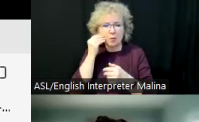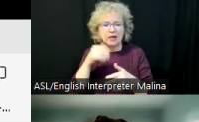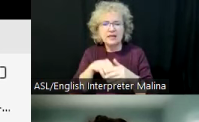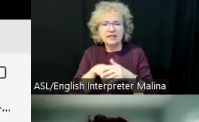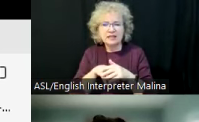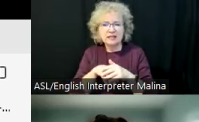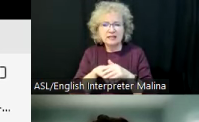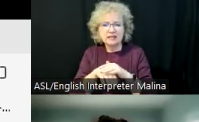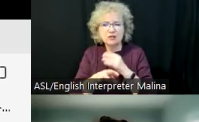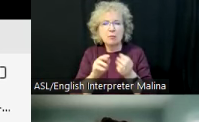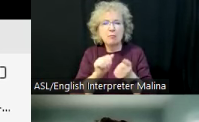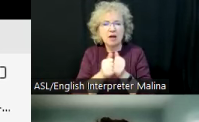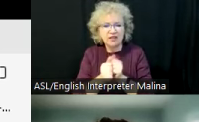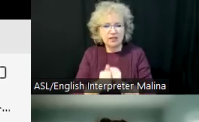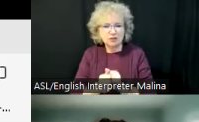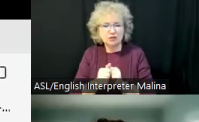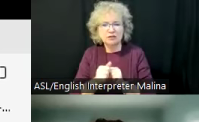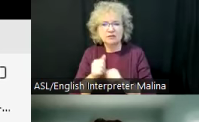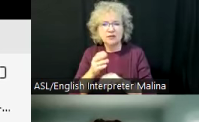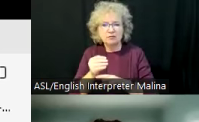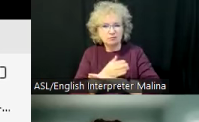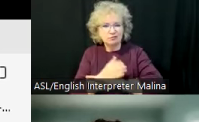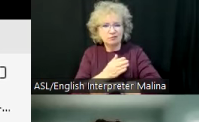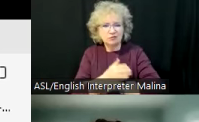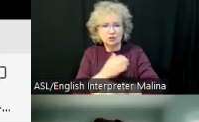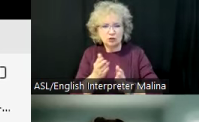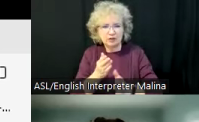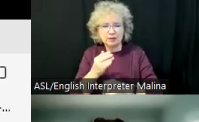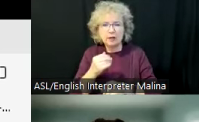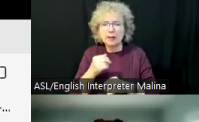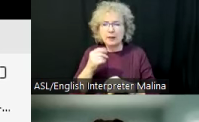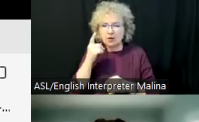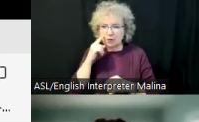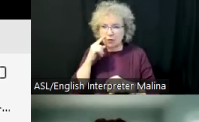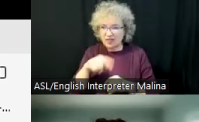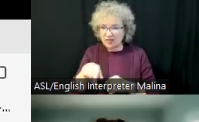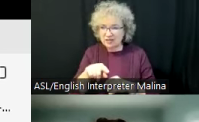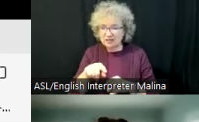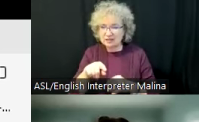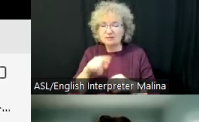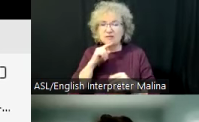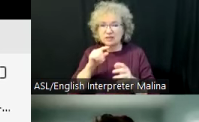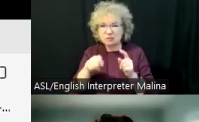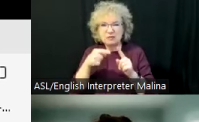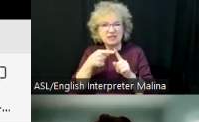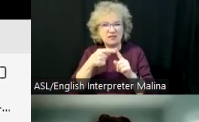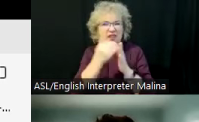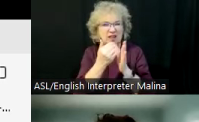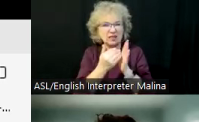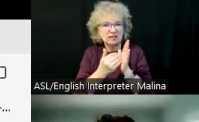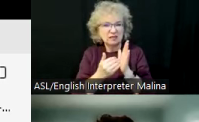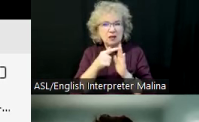modifications and remediation services. And within these, we're pretty specific. So they include